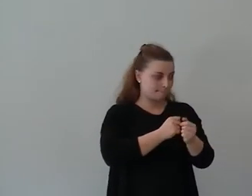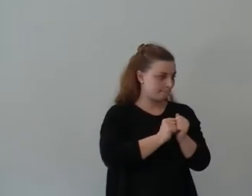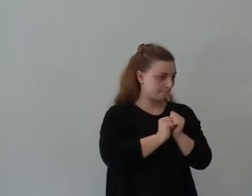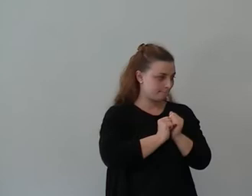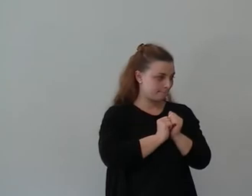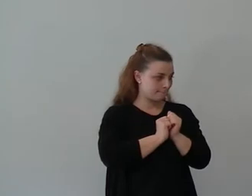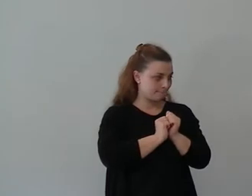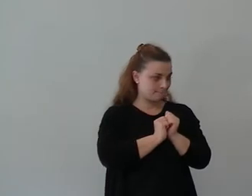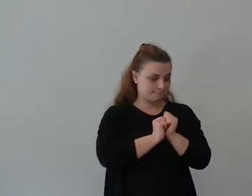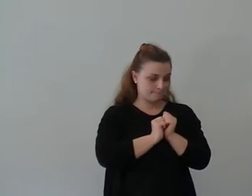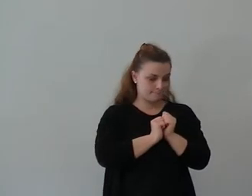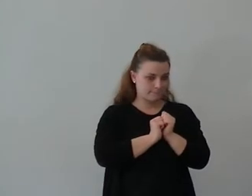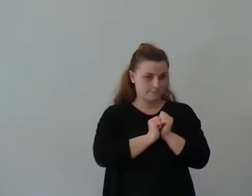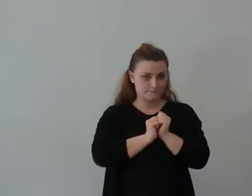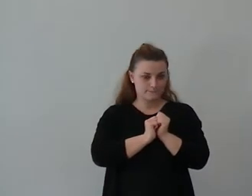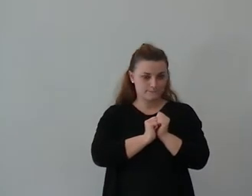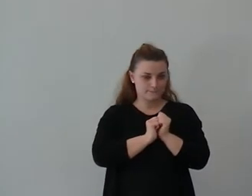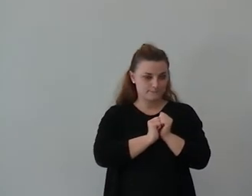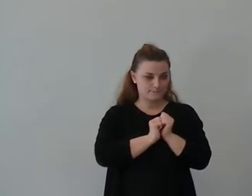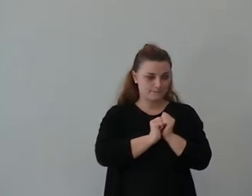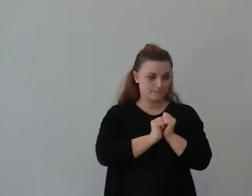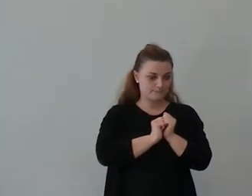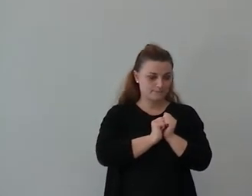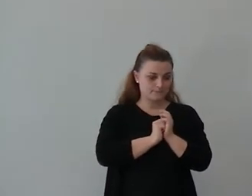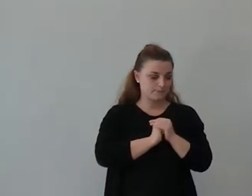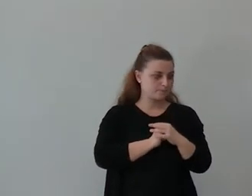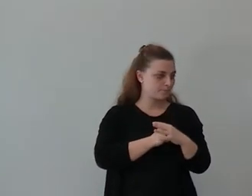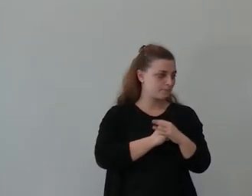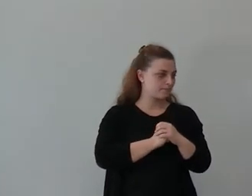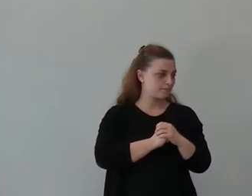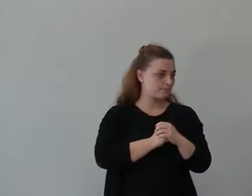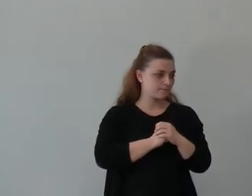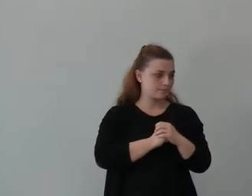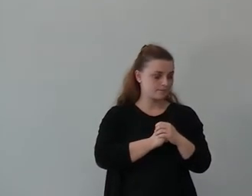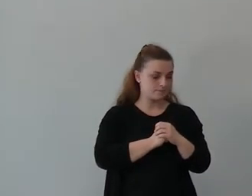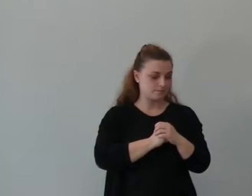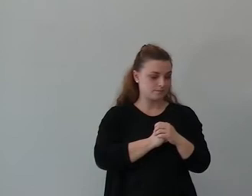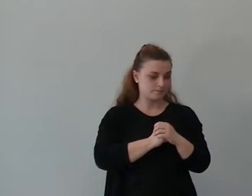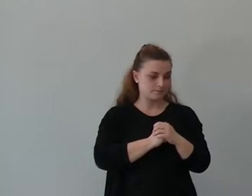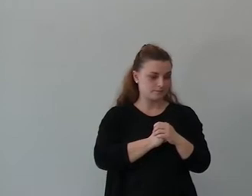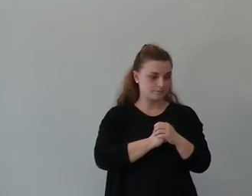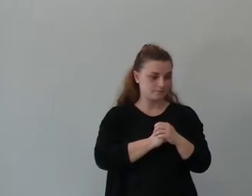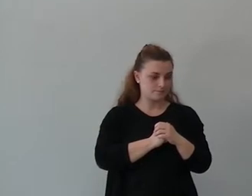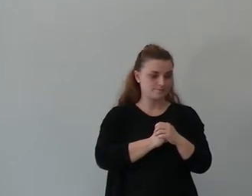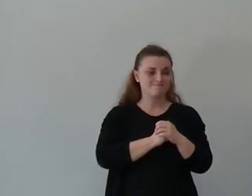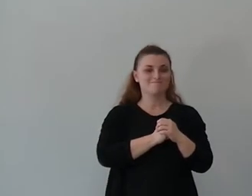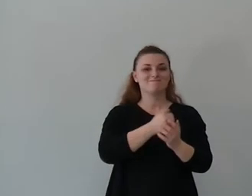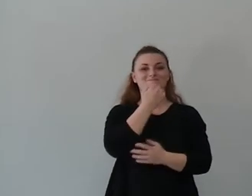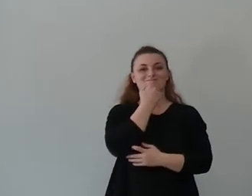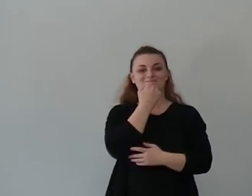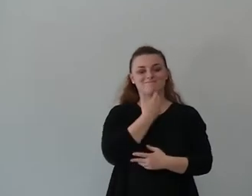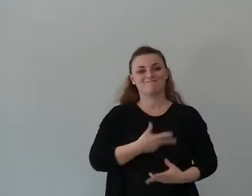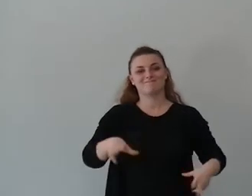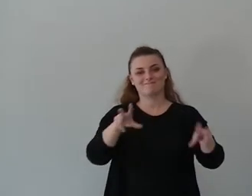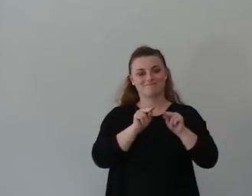Through His words, time in Him, fellowship with other believers. Good, okay. Rifacciamo.